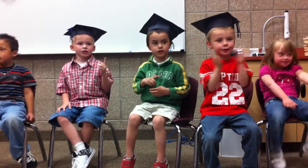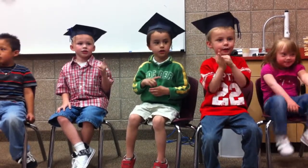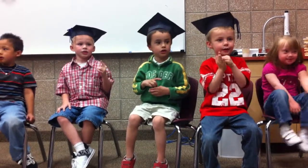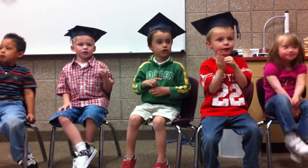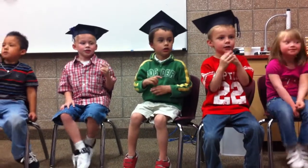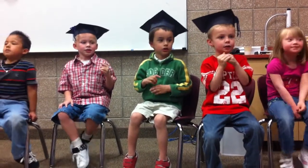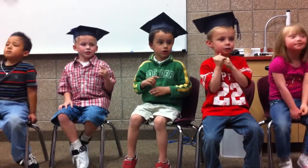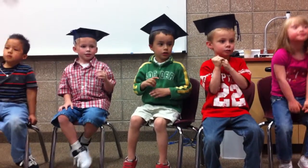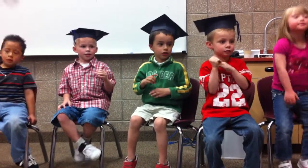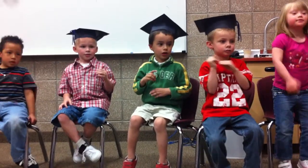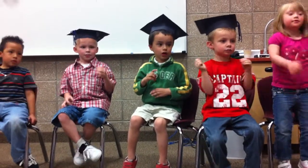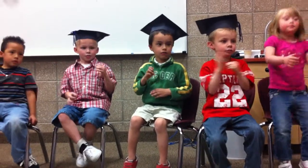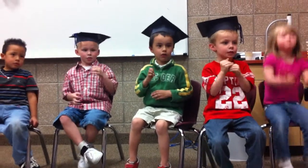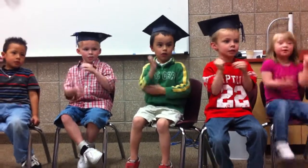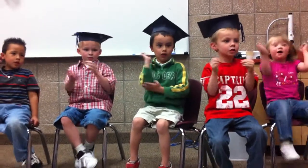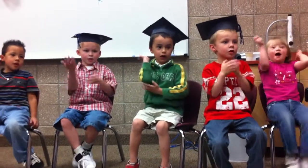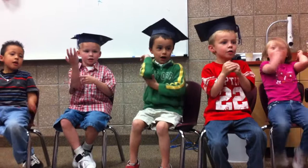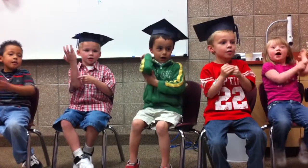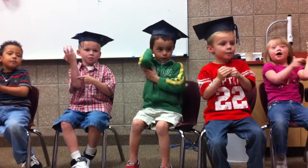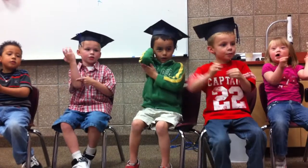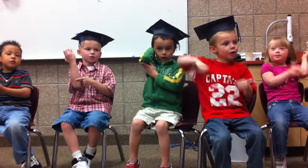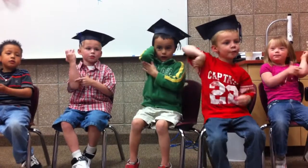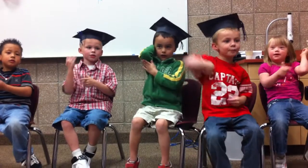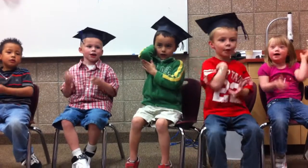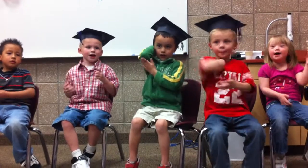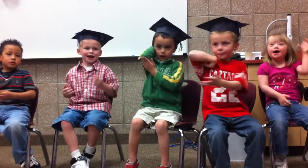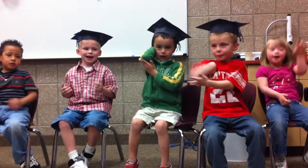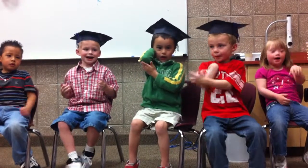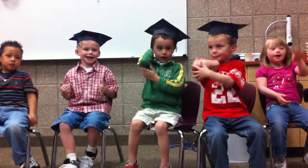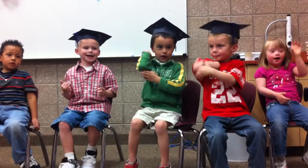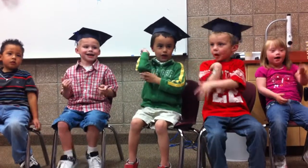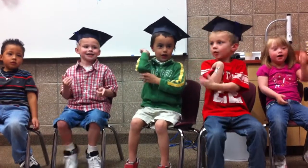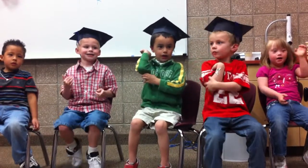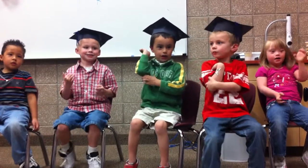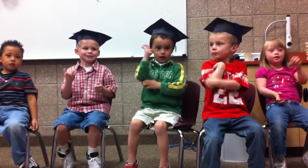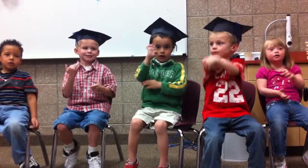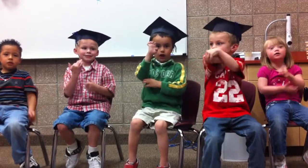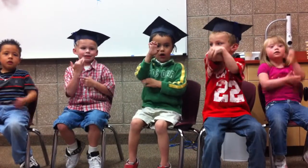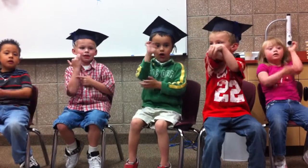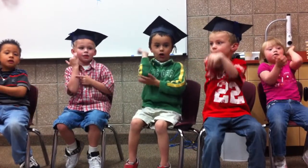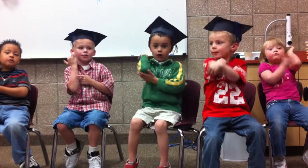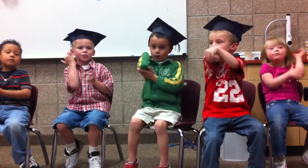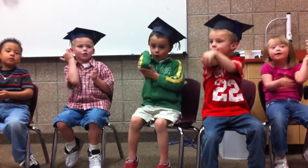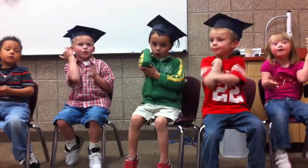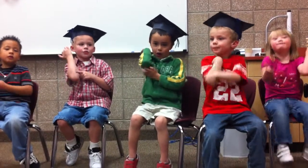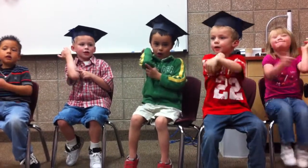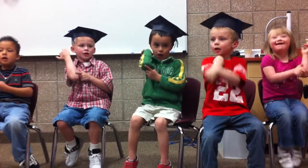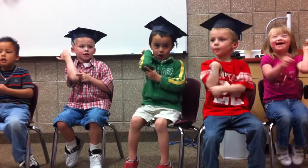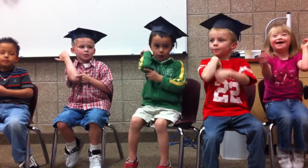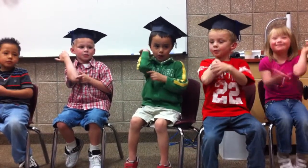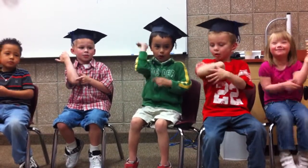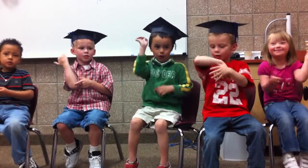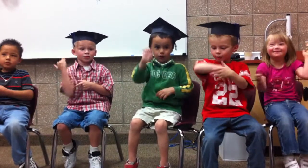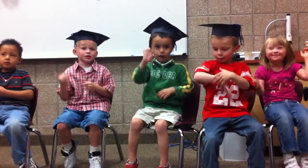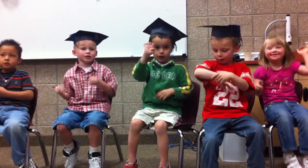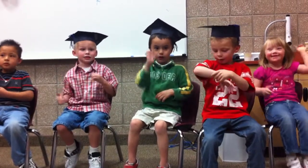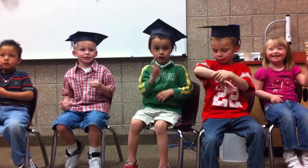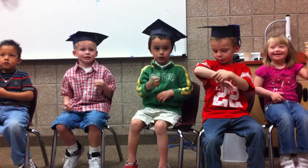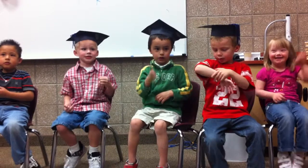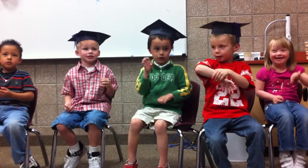Elbow, elbow, f-f-f. Elbow, elbow, e-e